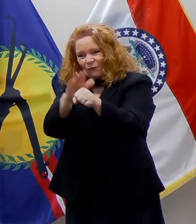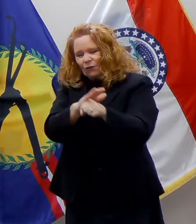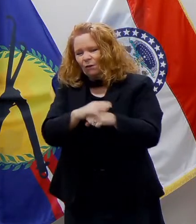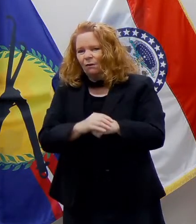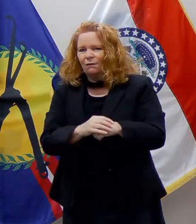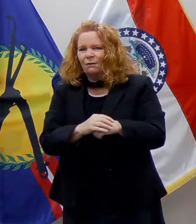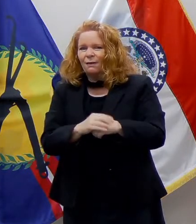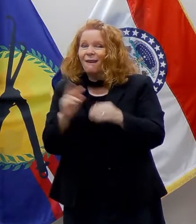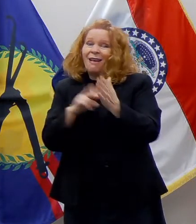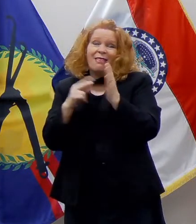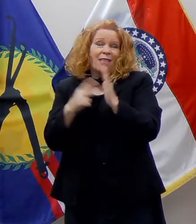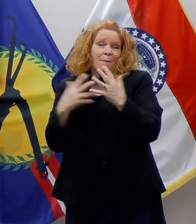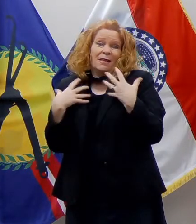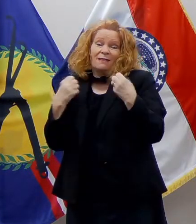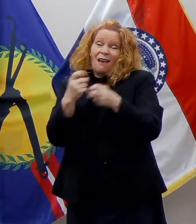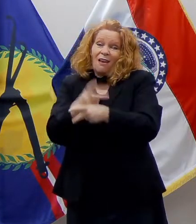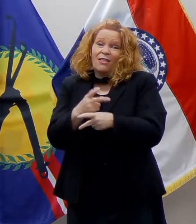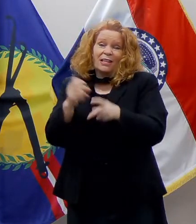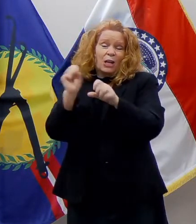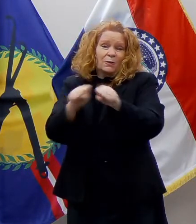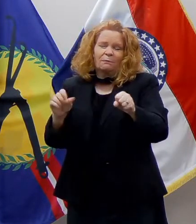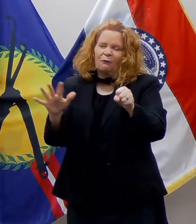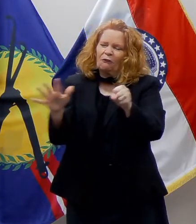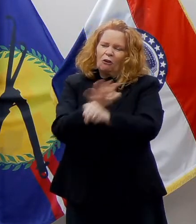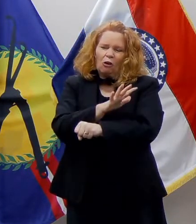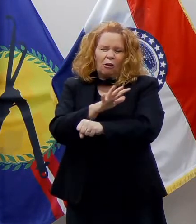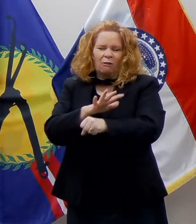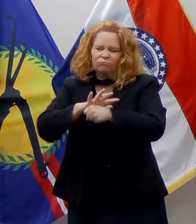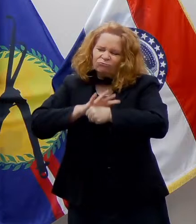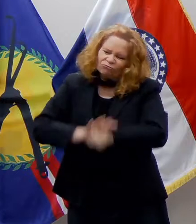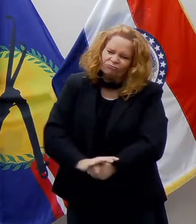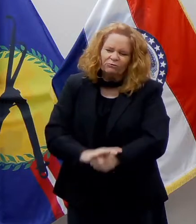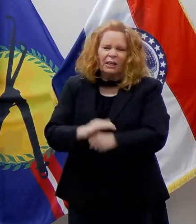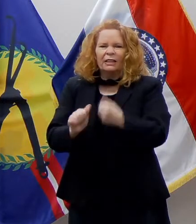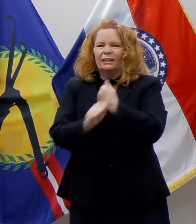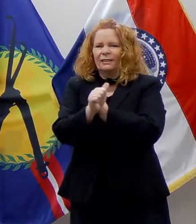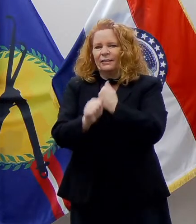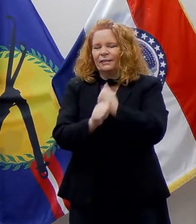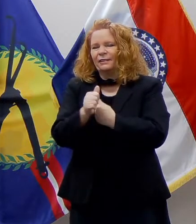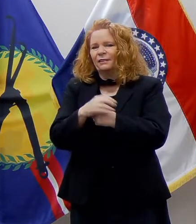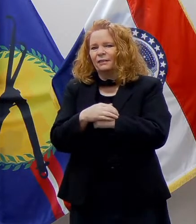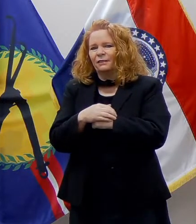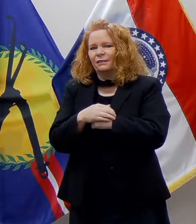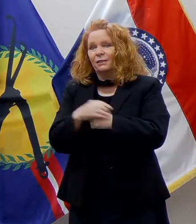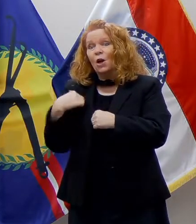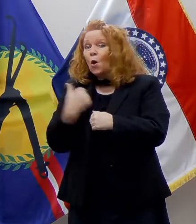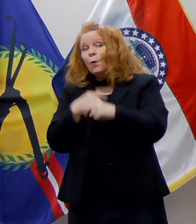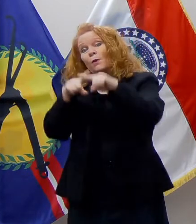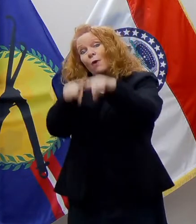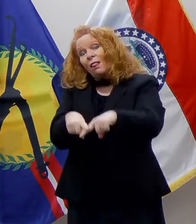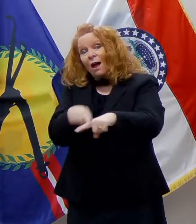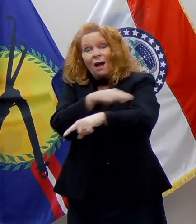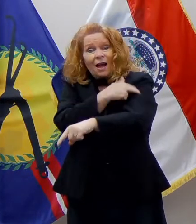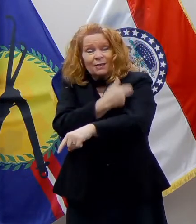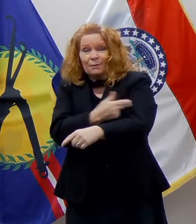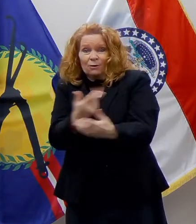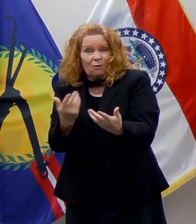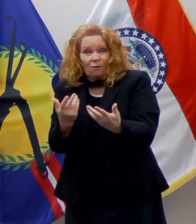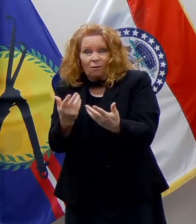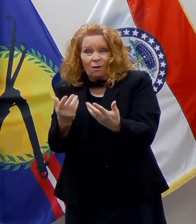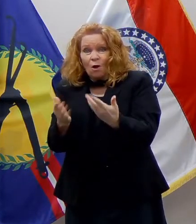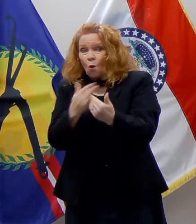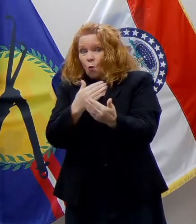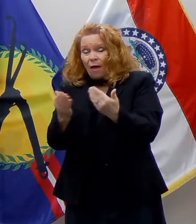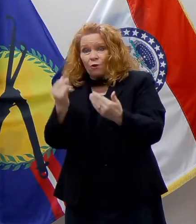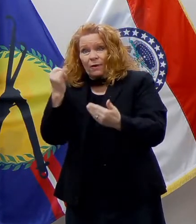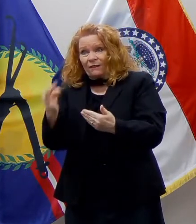on the healthcare system, and it's dangerous for all of us. We all rely on these services, whether that's severe